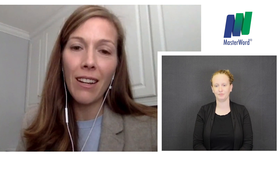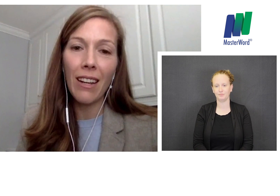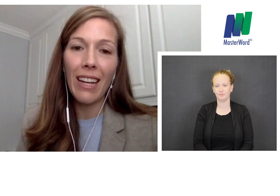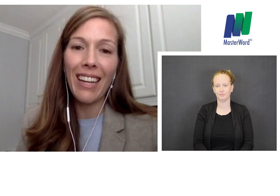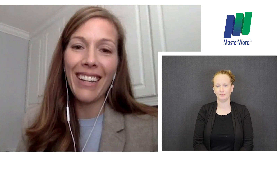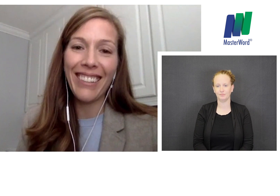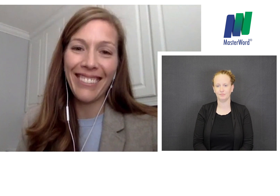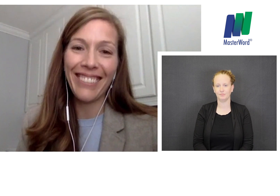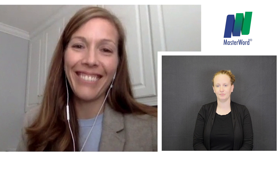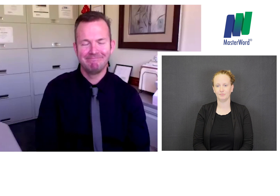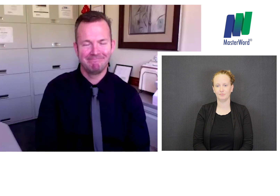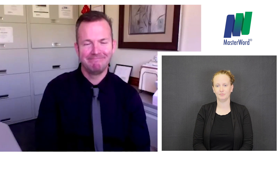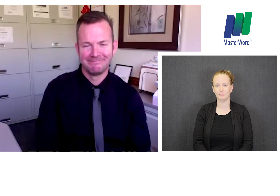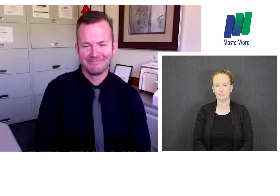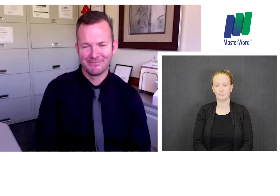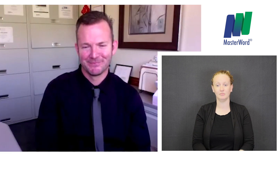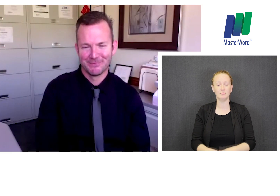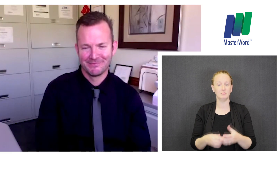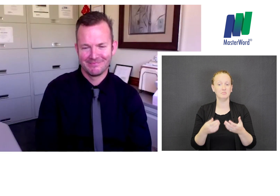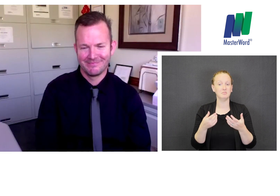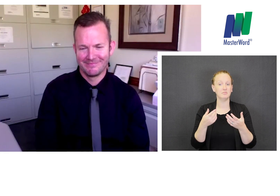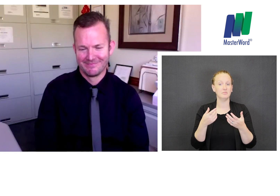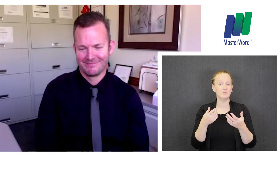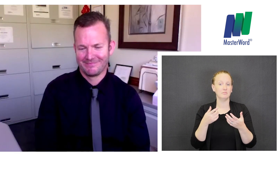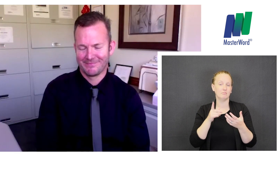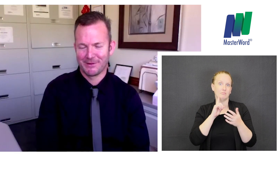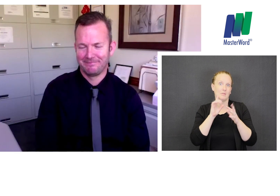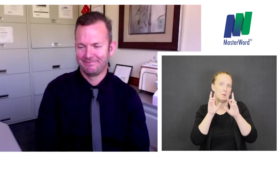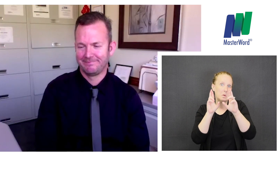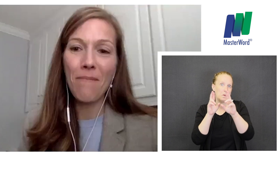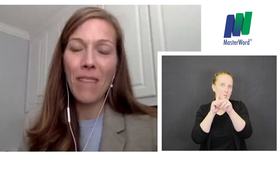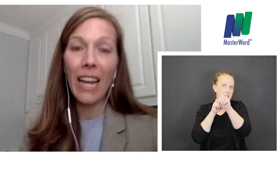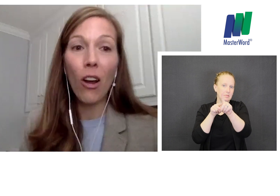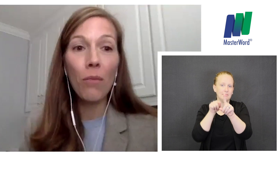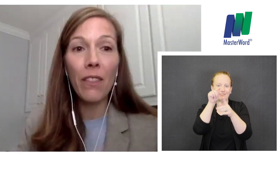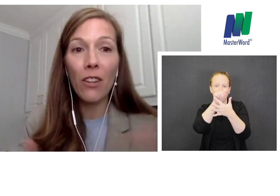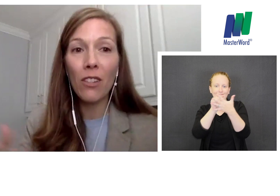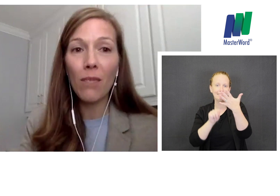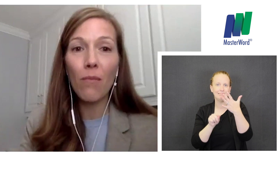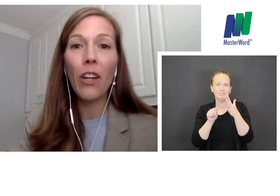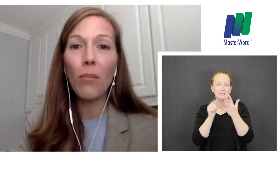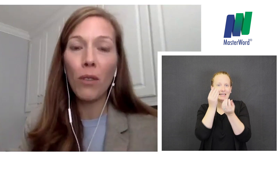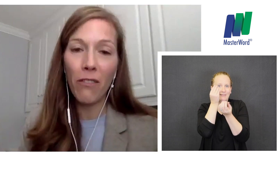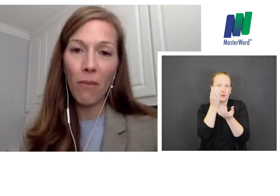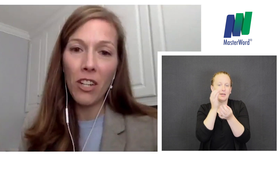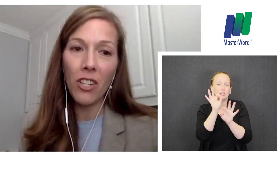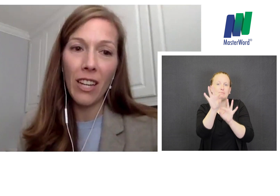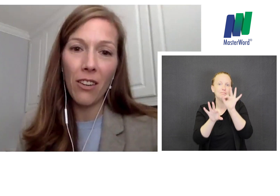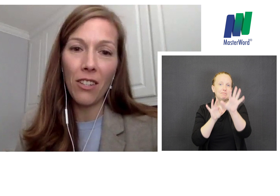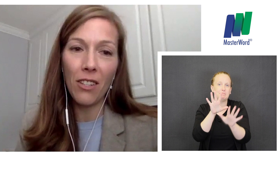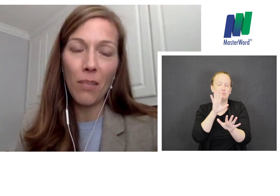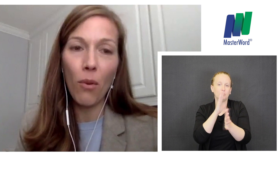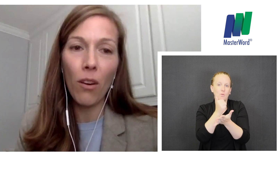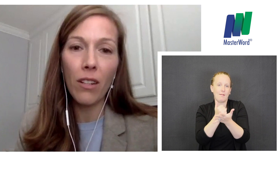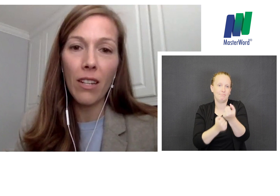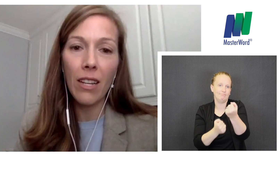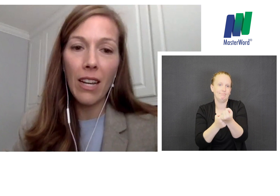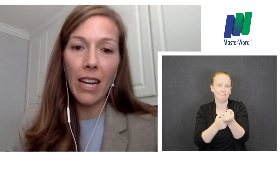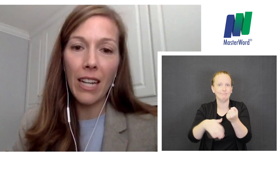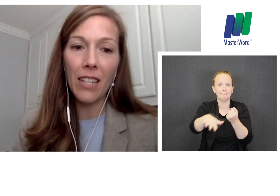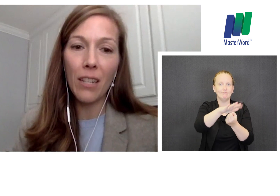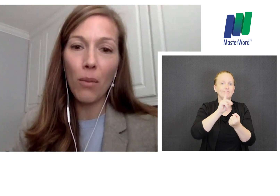conversation. It's a wonderful experience. Thank you, Lisa. And I hope that there's some valuable information here to